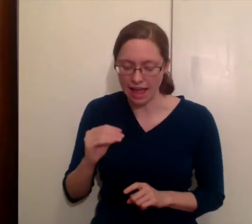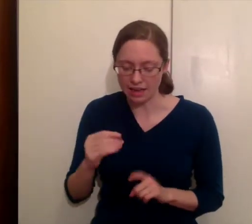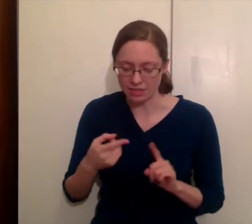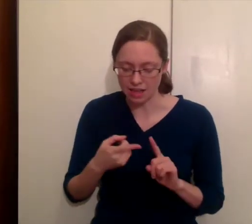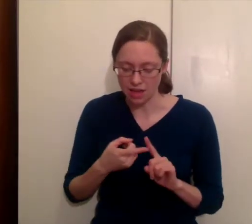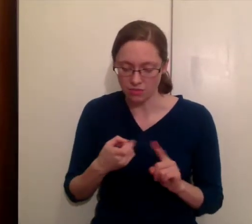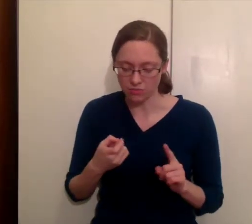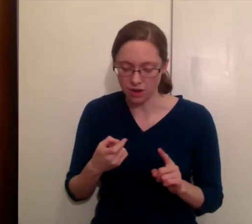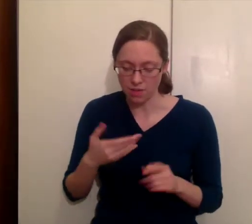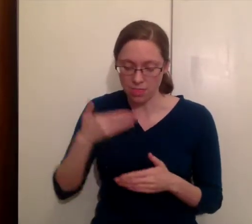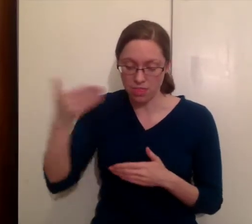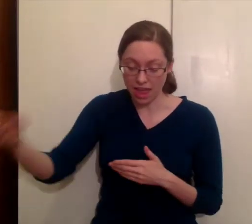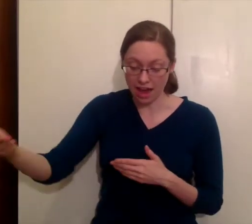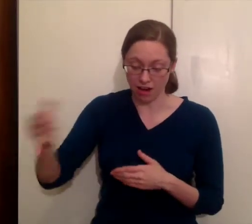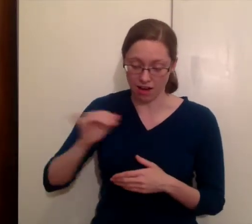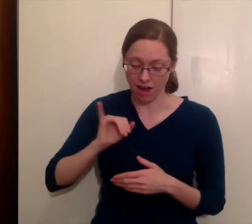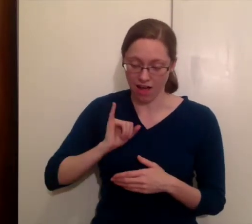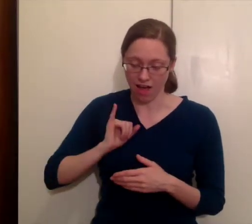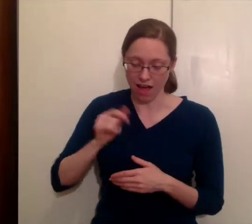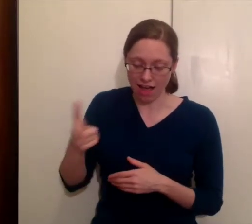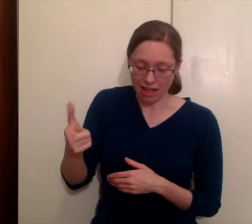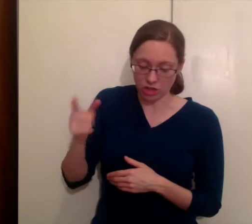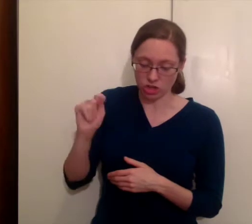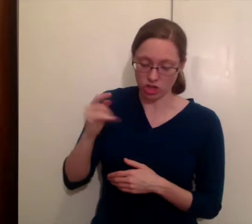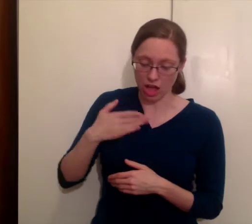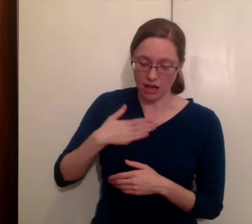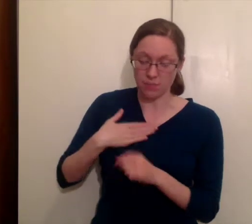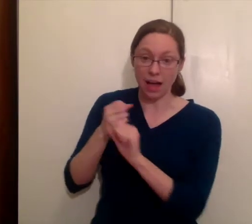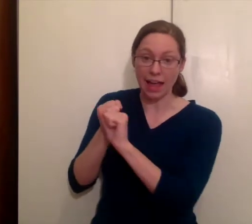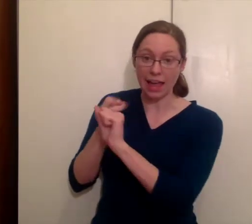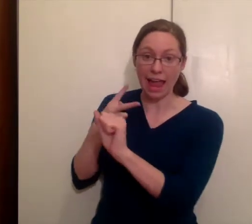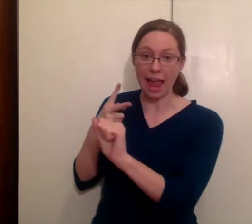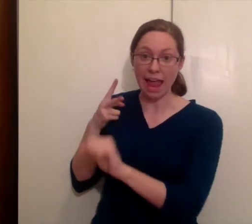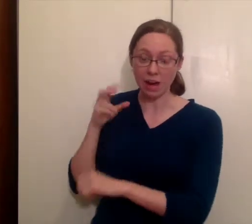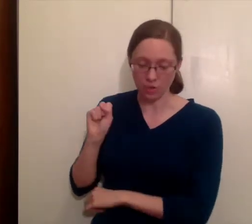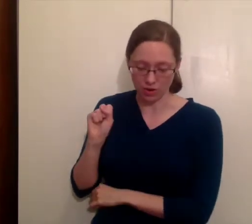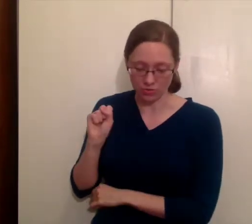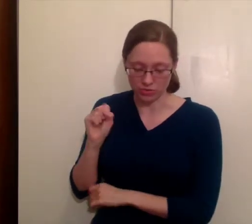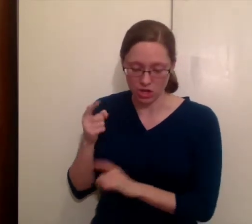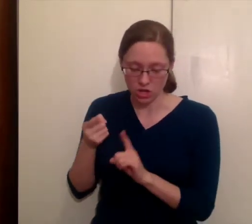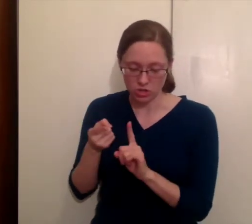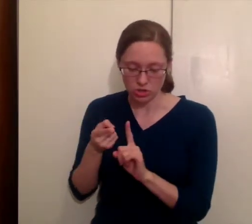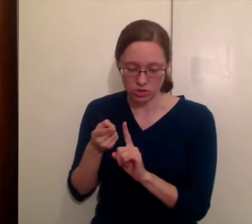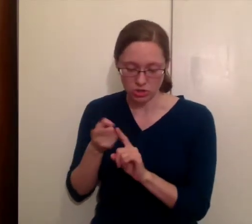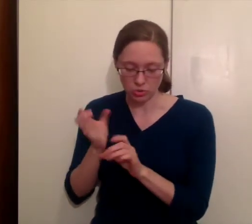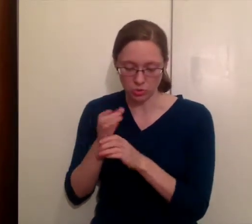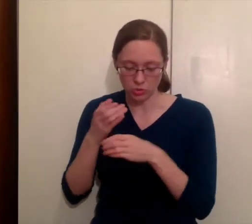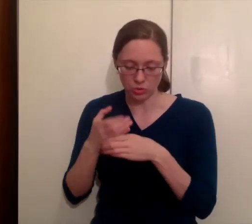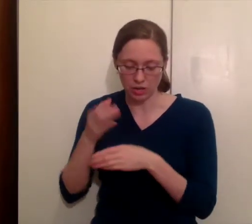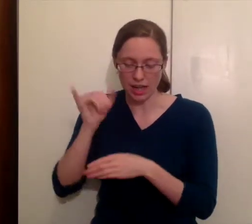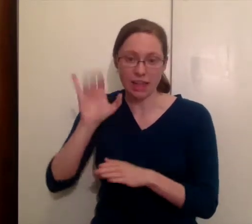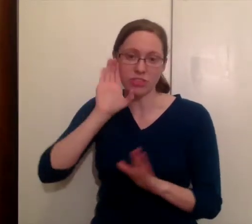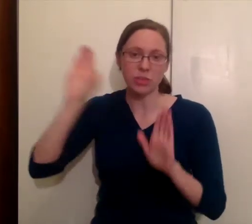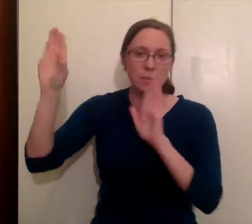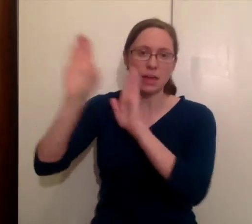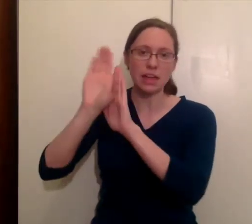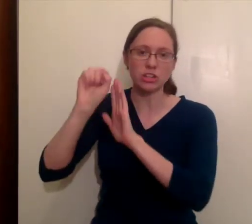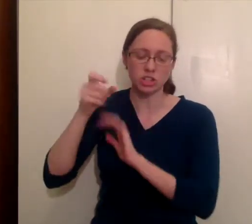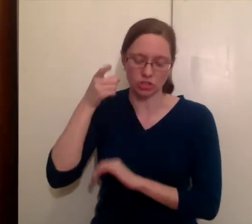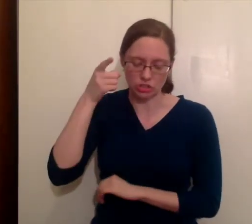and from there I shot my arrows to create the pictures